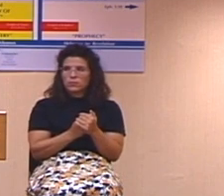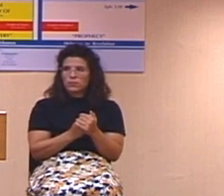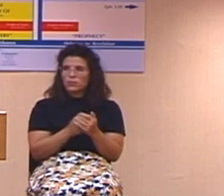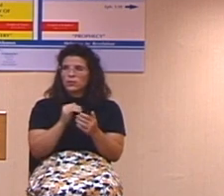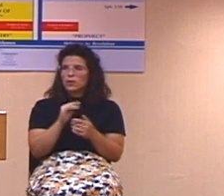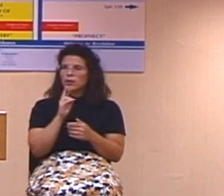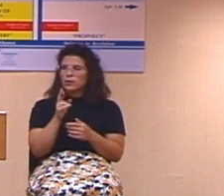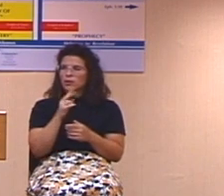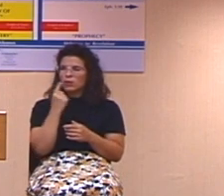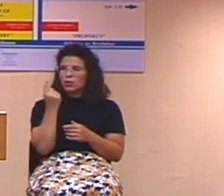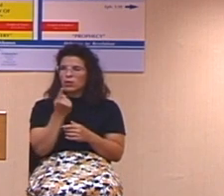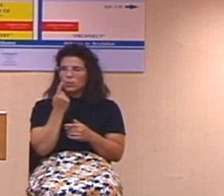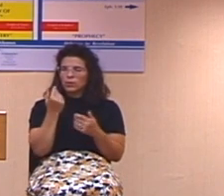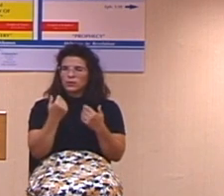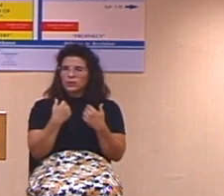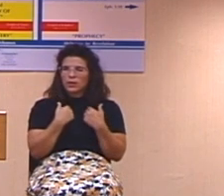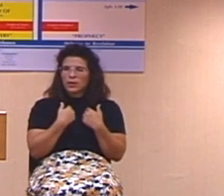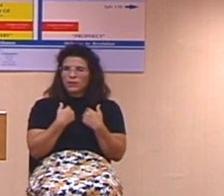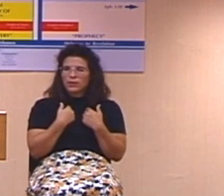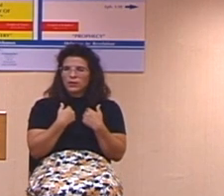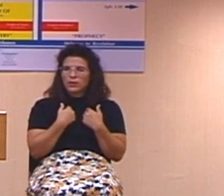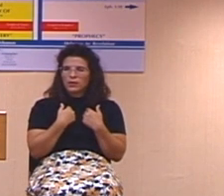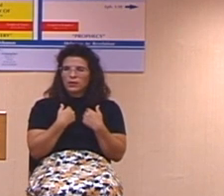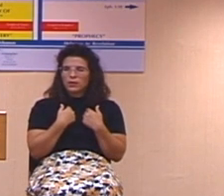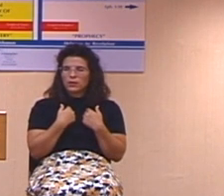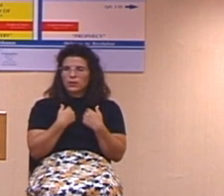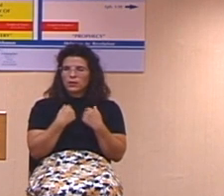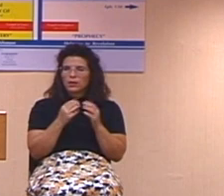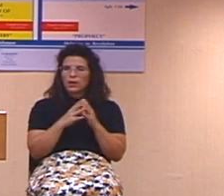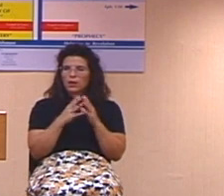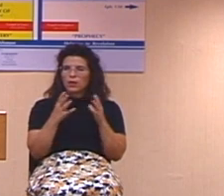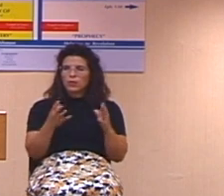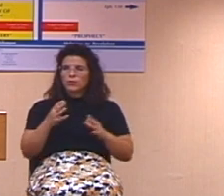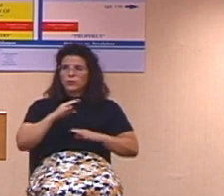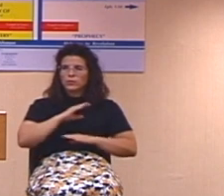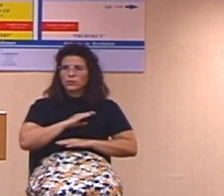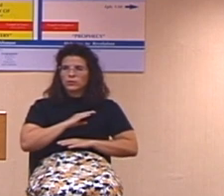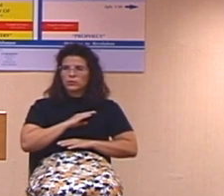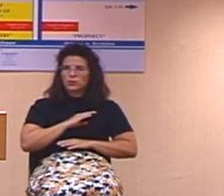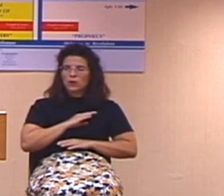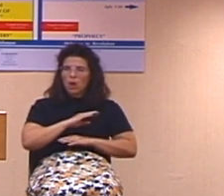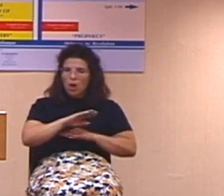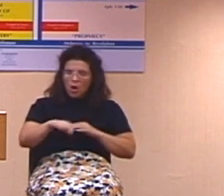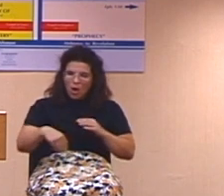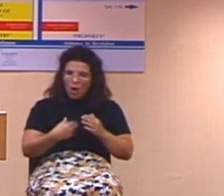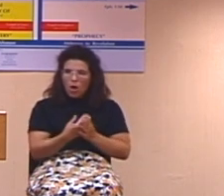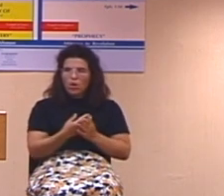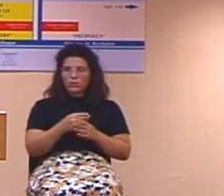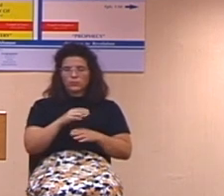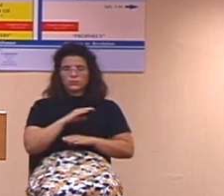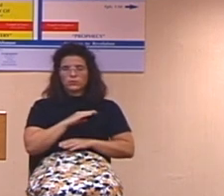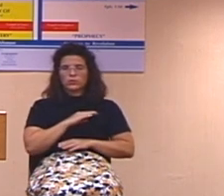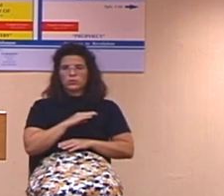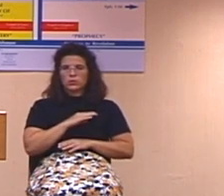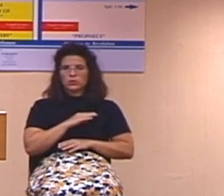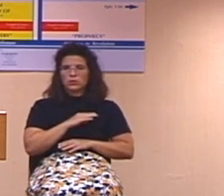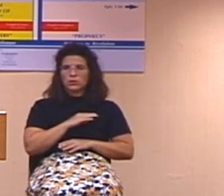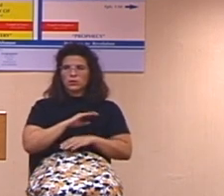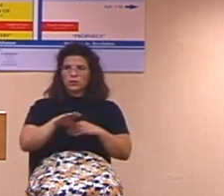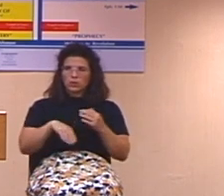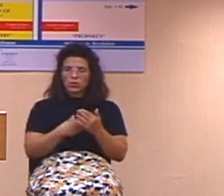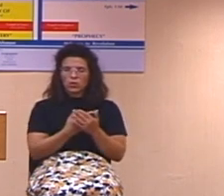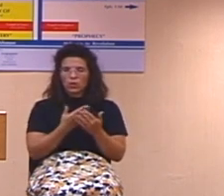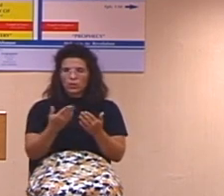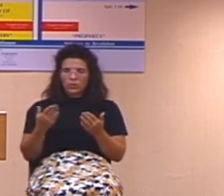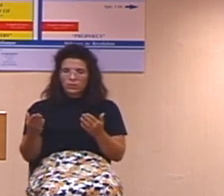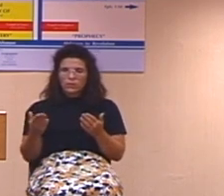That ye always having how much sufficiency? All. In all